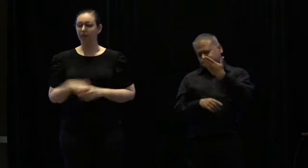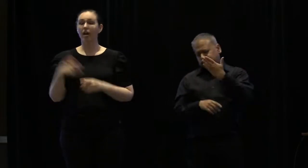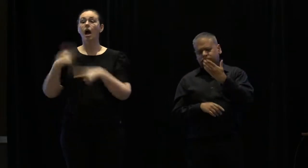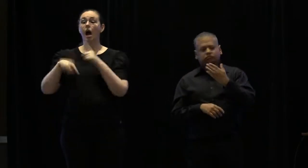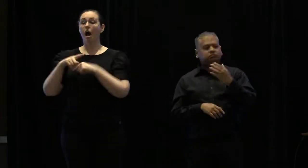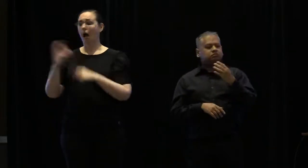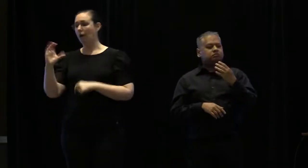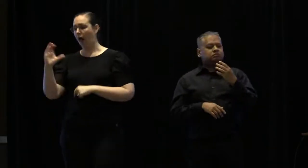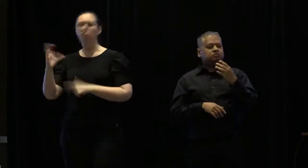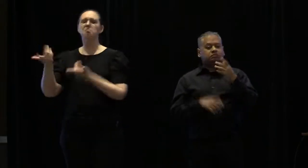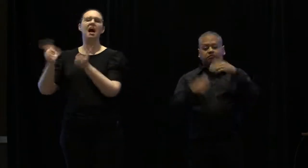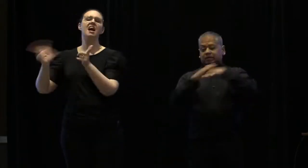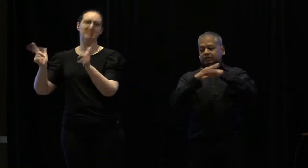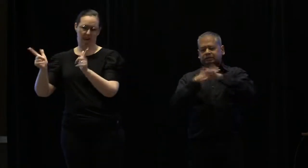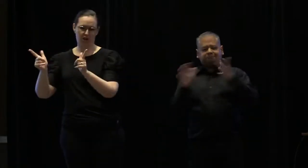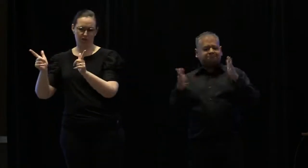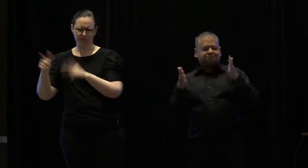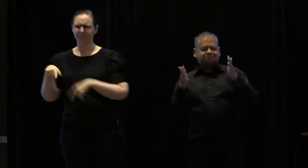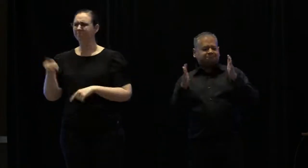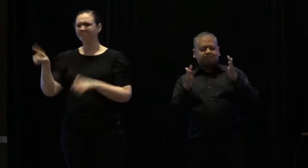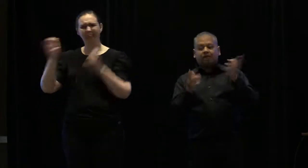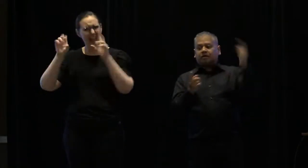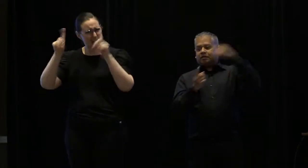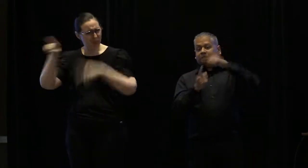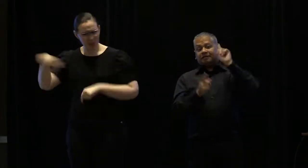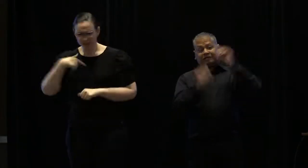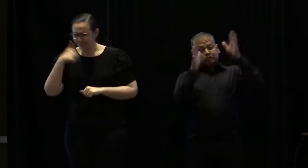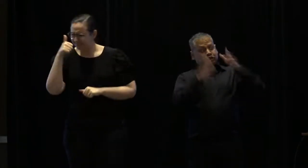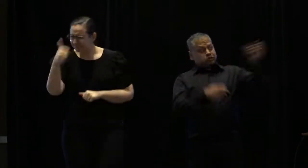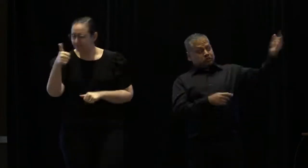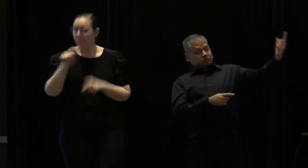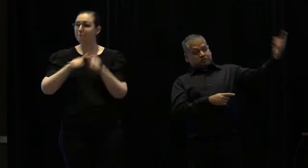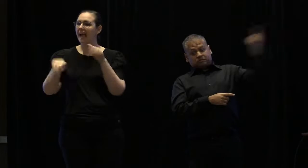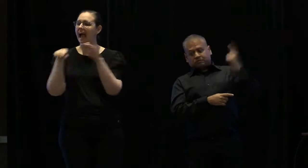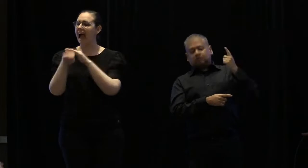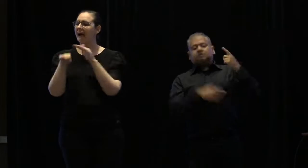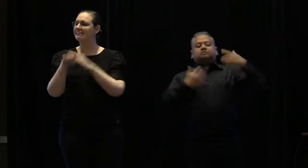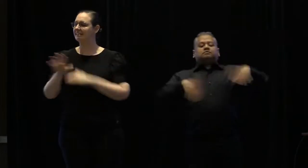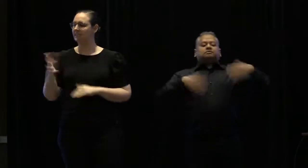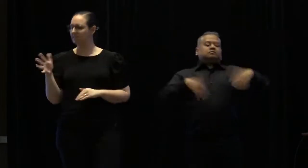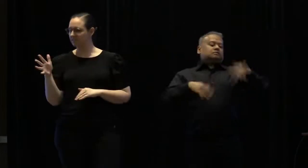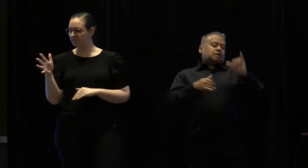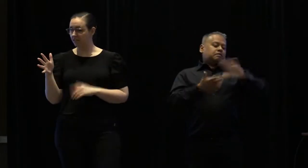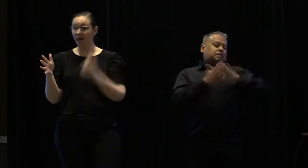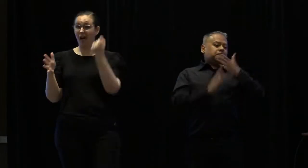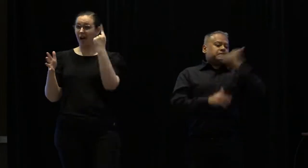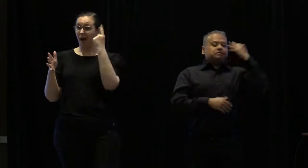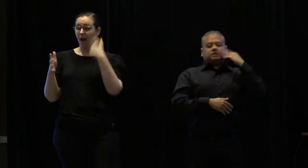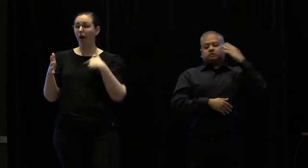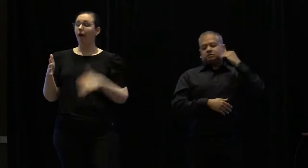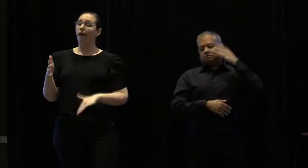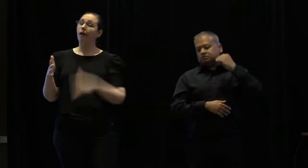was a wonderful place to be and to grow up and to be educated, but accessibility hasn't been great.